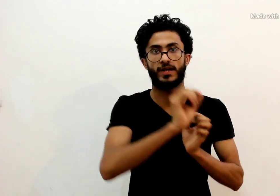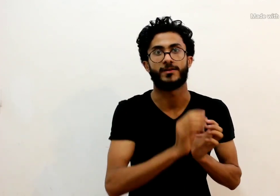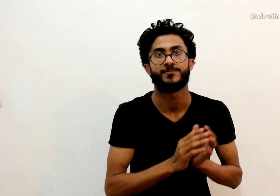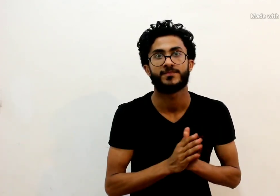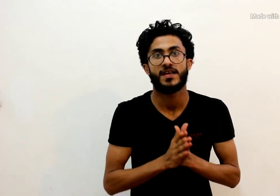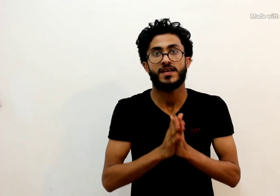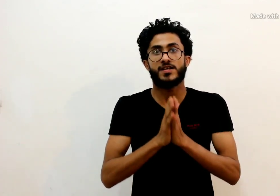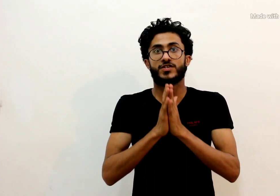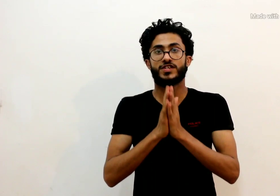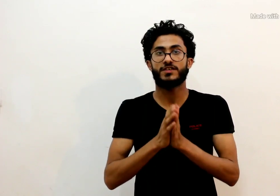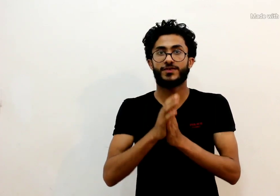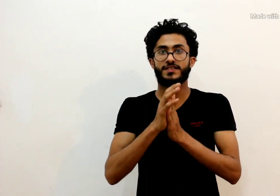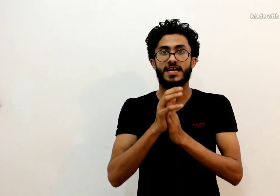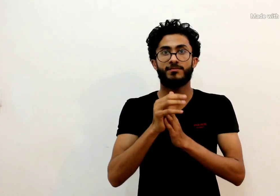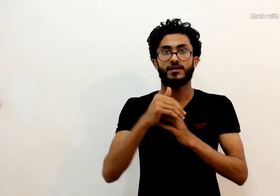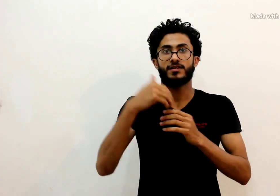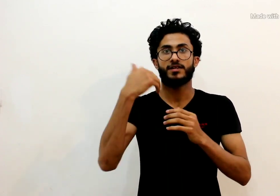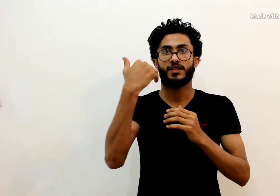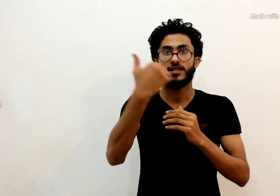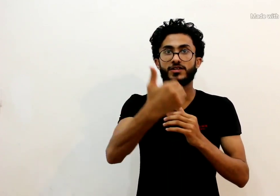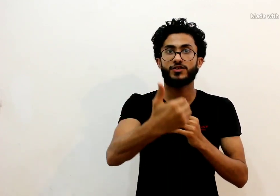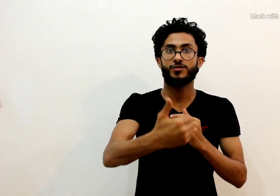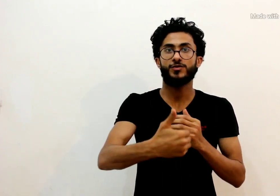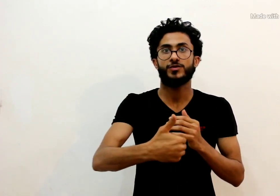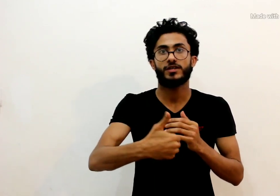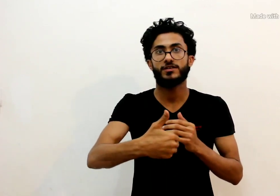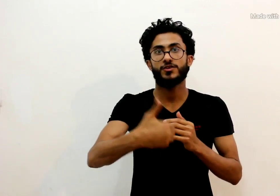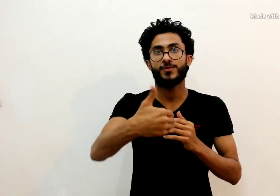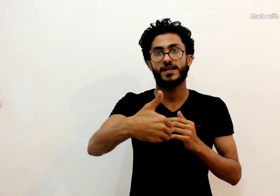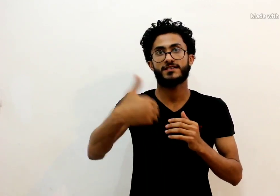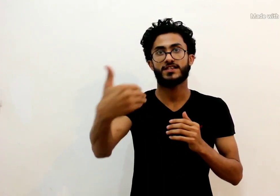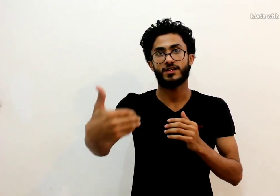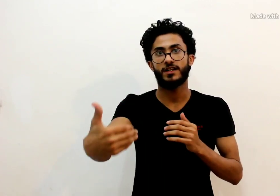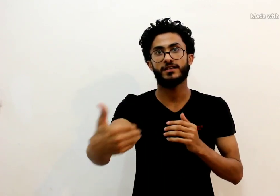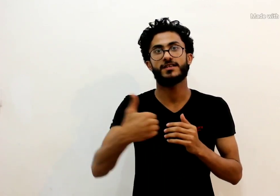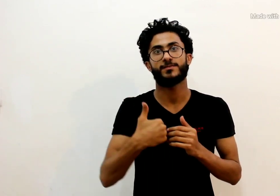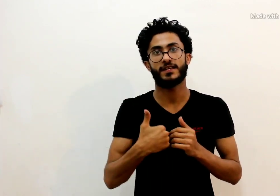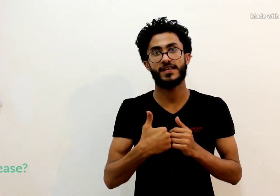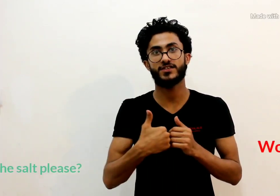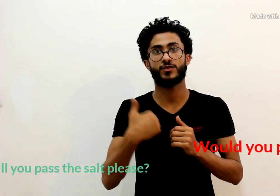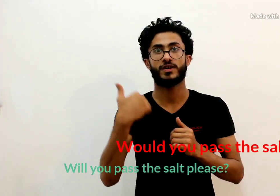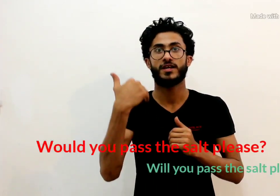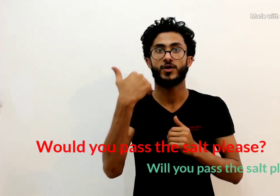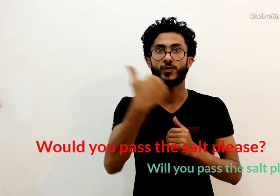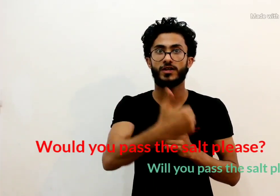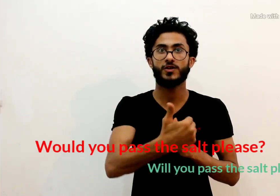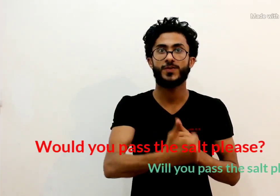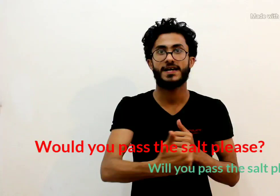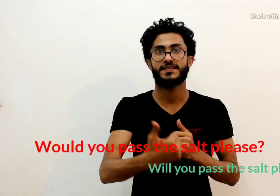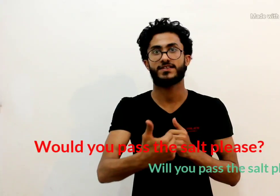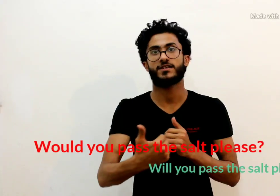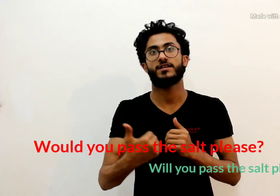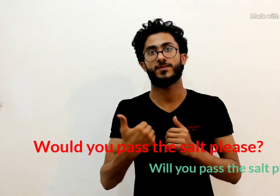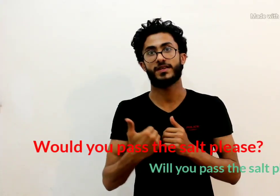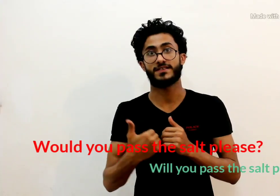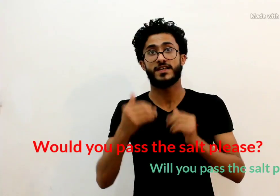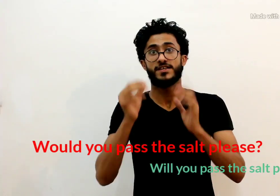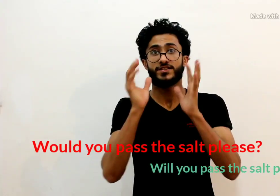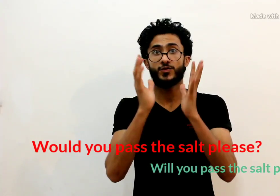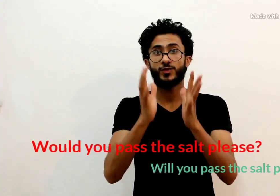well. See, for example, could you pass the salt please, or will you pass the salt please? See,